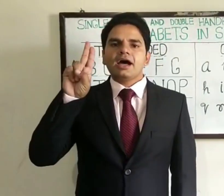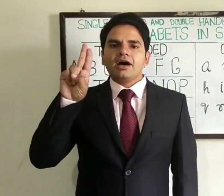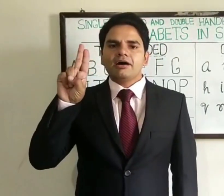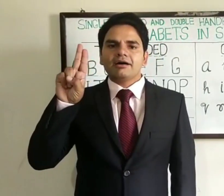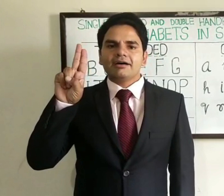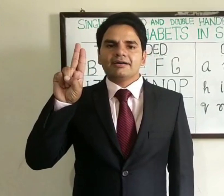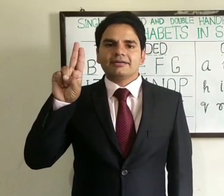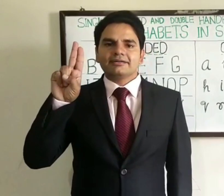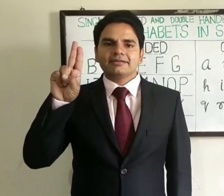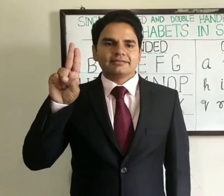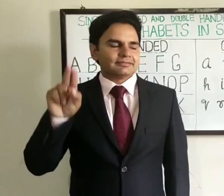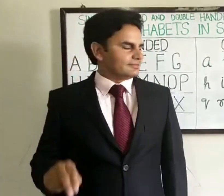A,